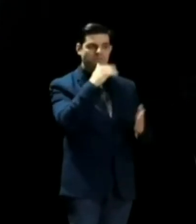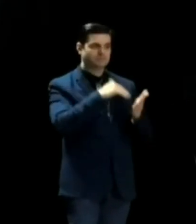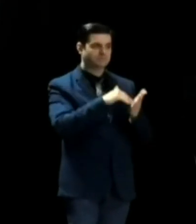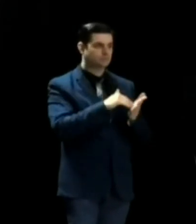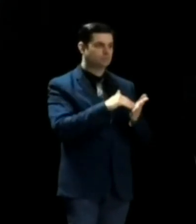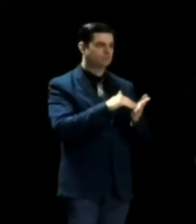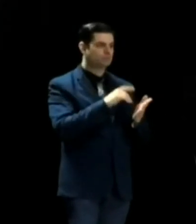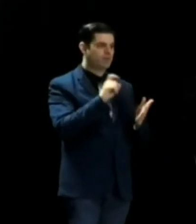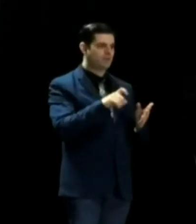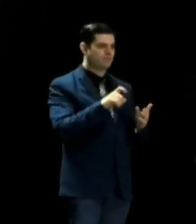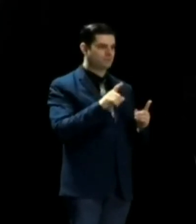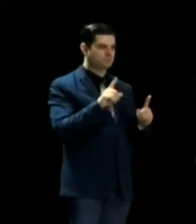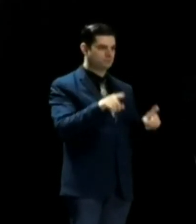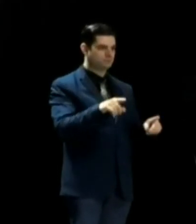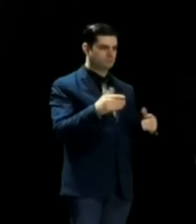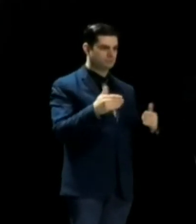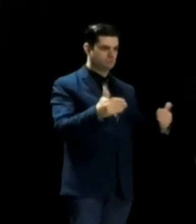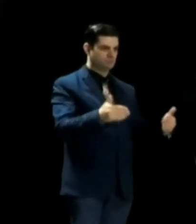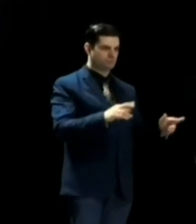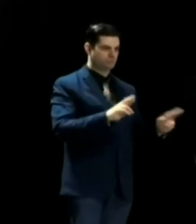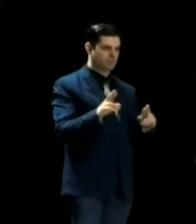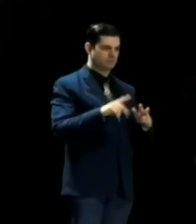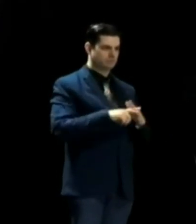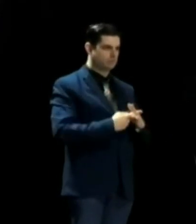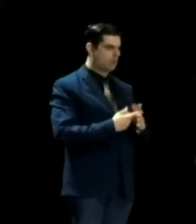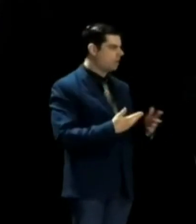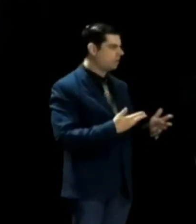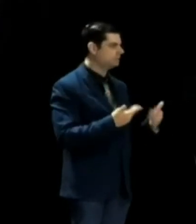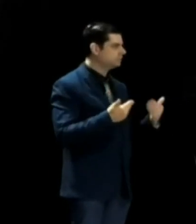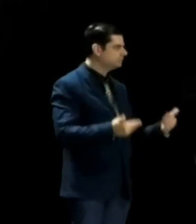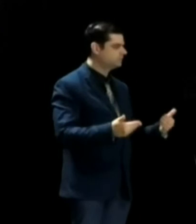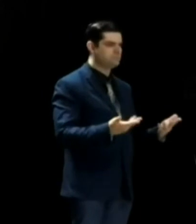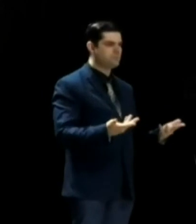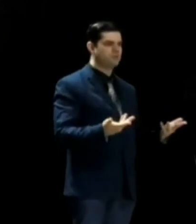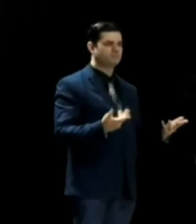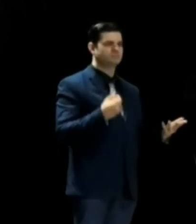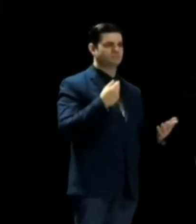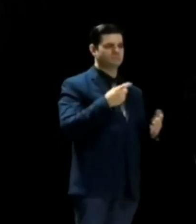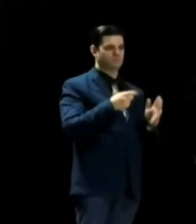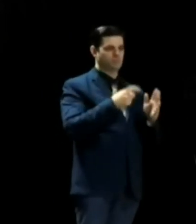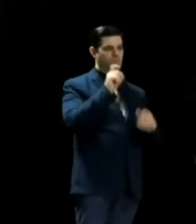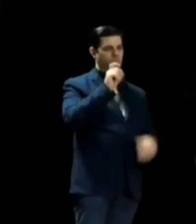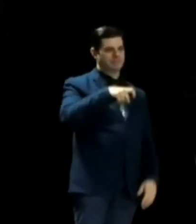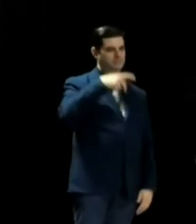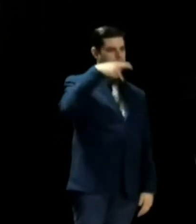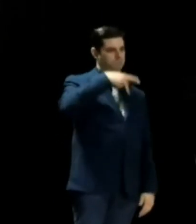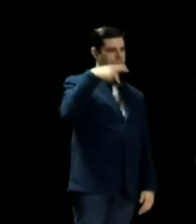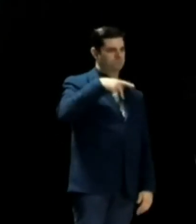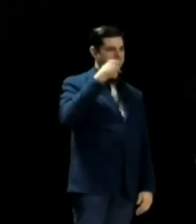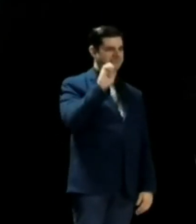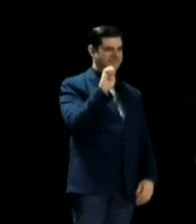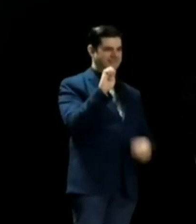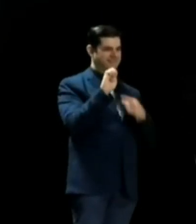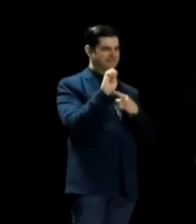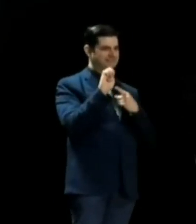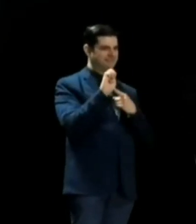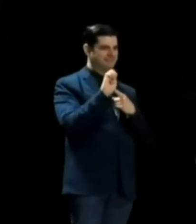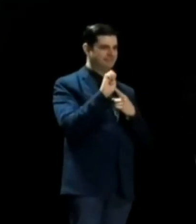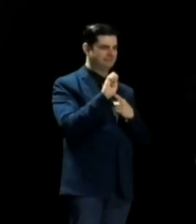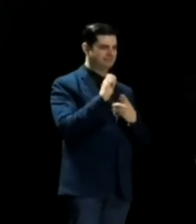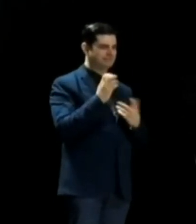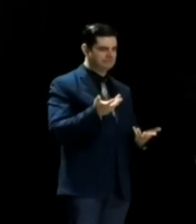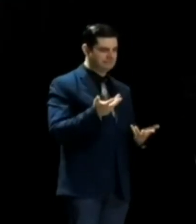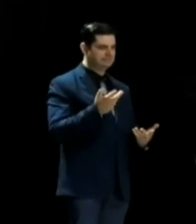will or the state of these are essential businesses today. You're just loosening up regulations on